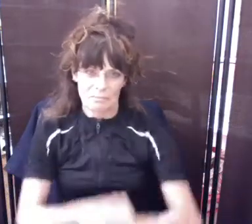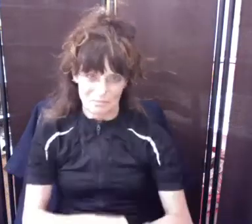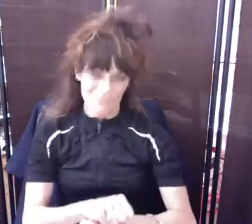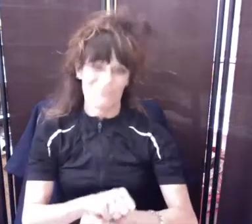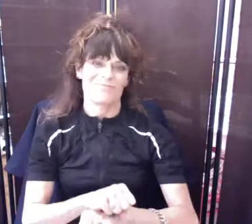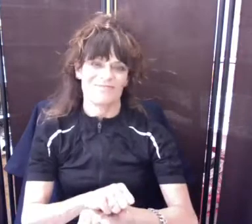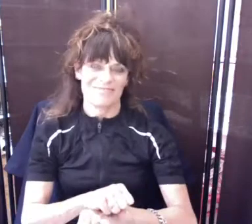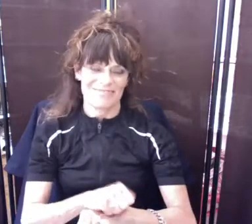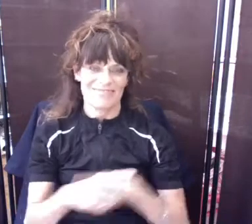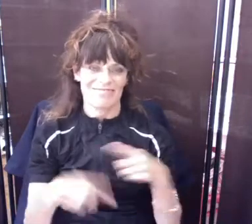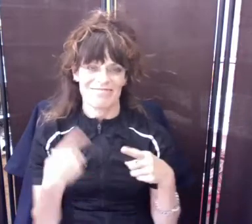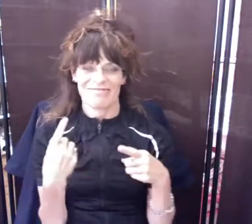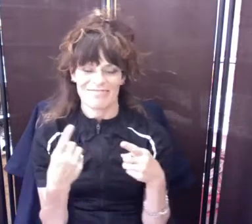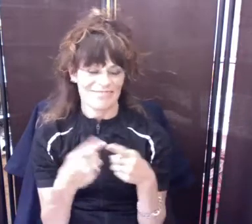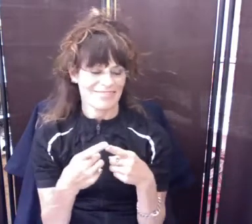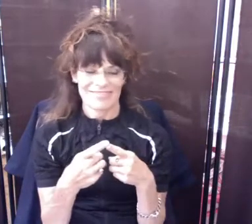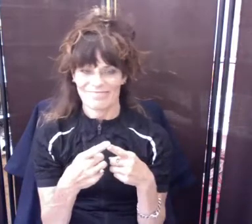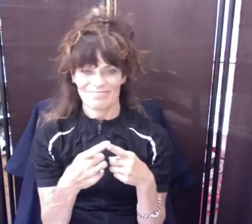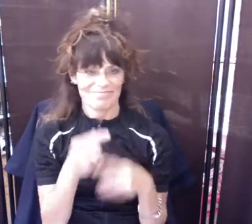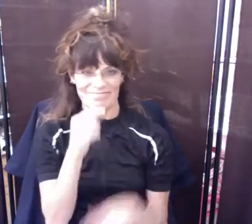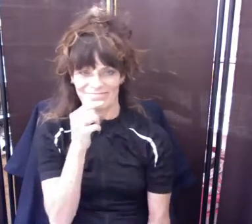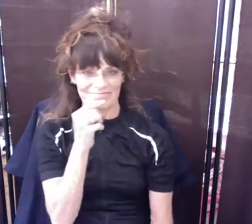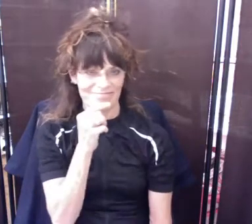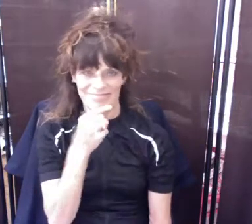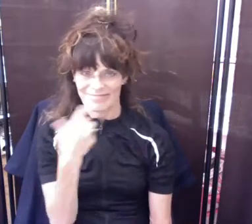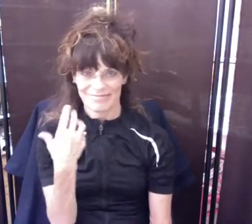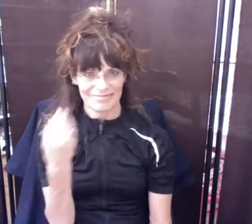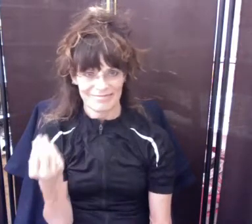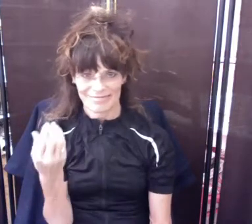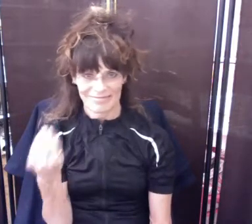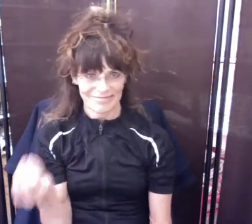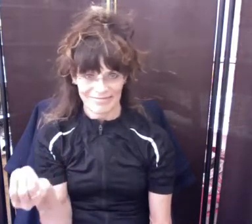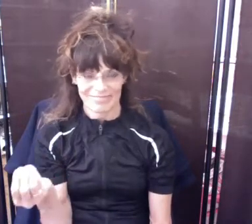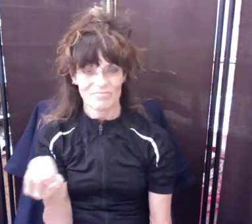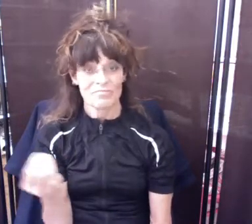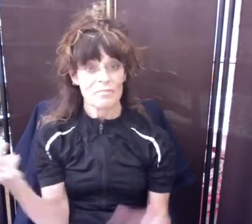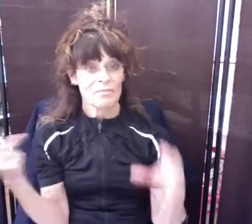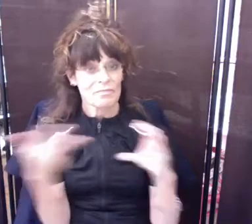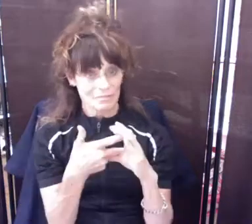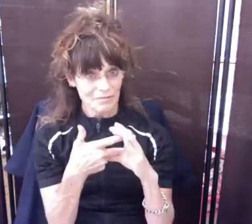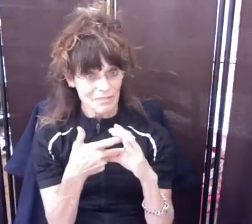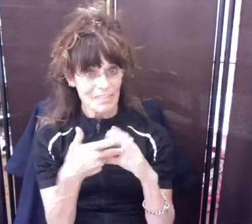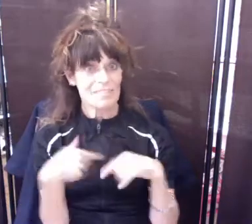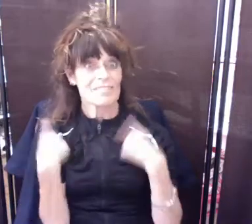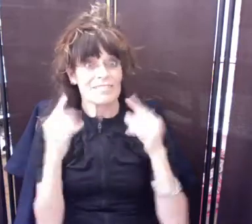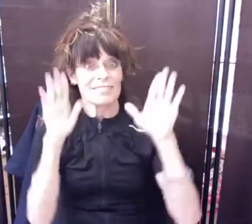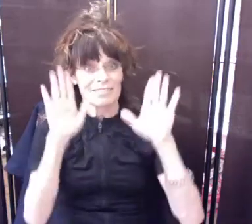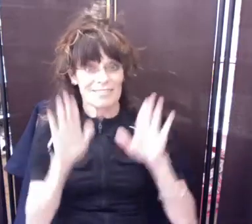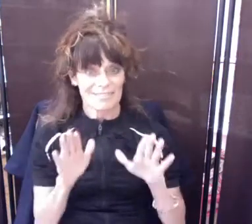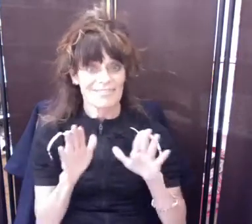Where we're just not getting around. Um, Zoom has been a great thing, and I'm worried that it's